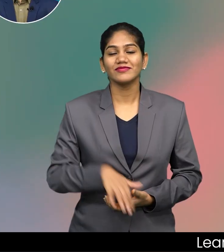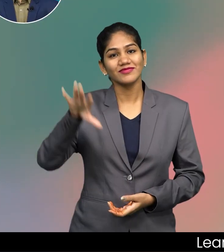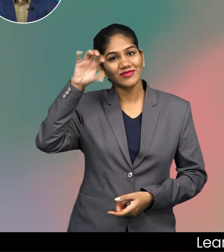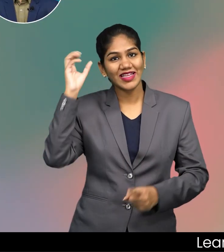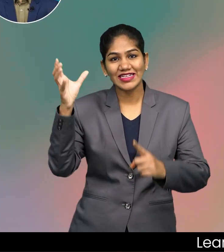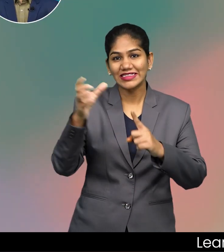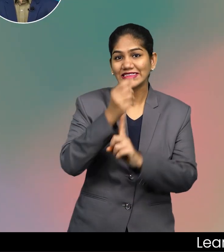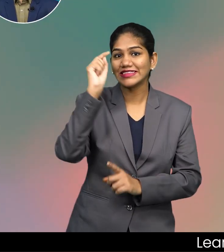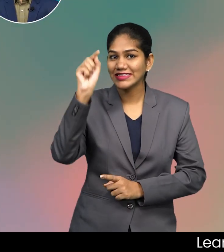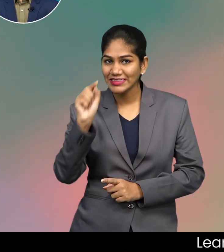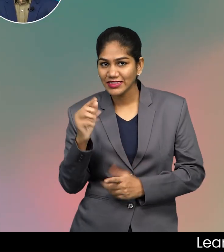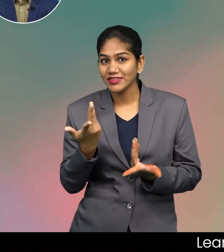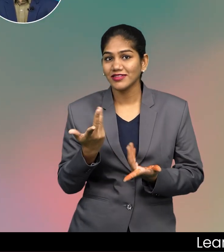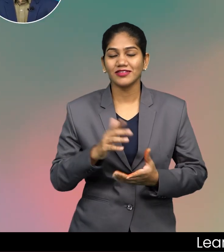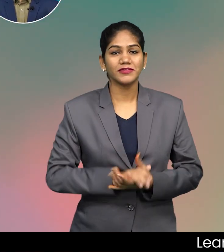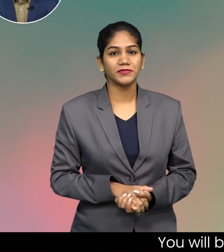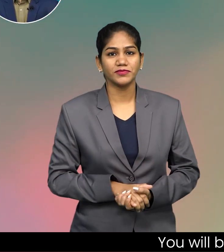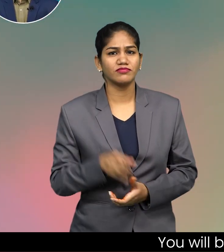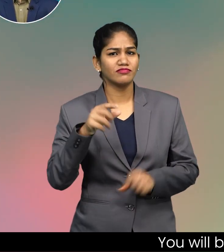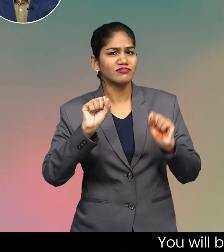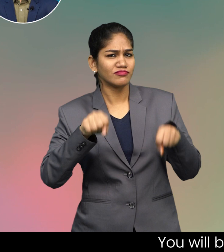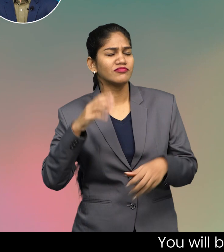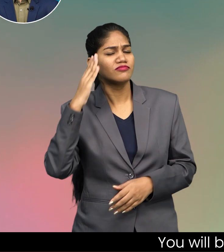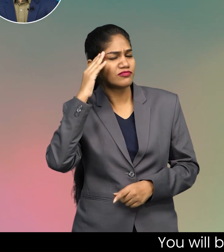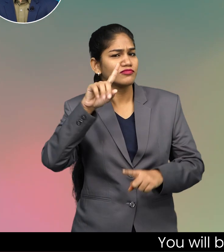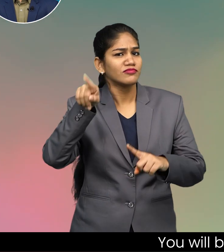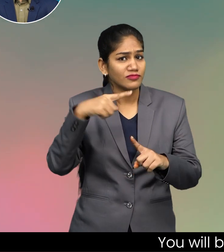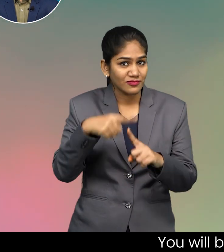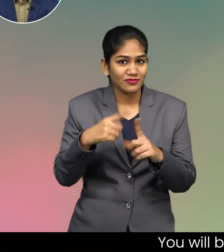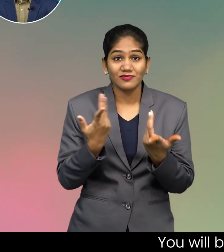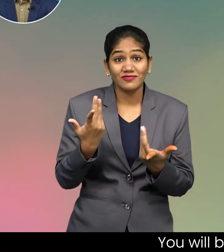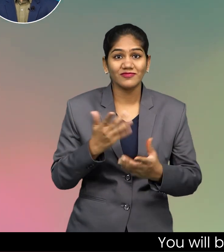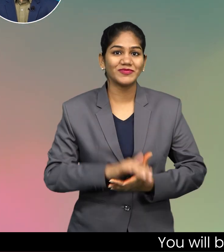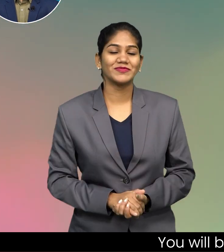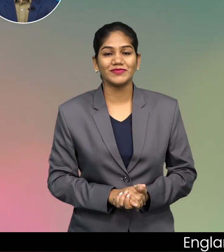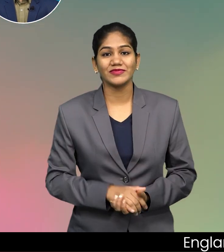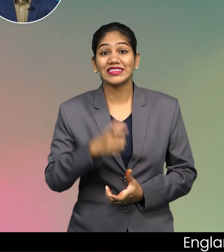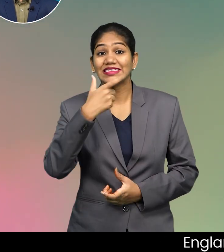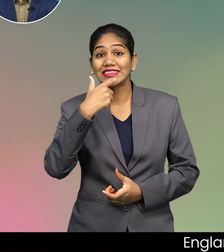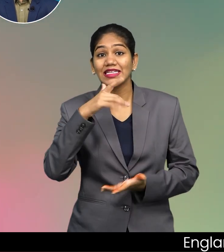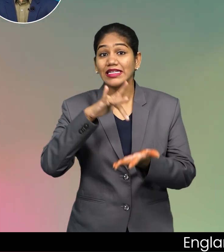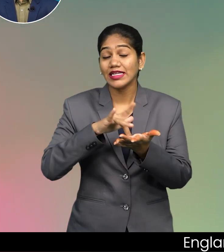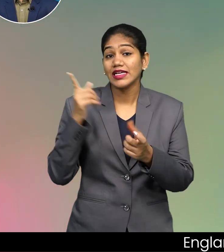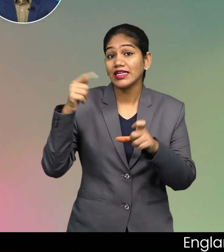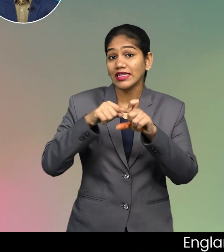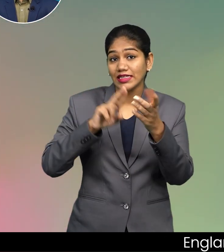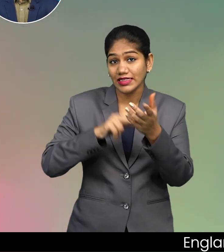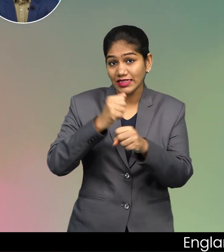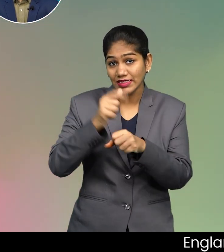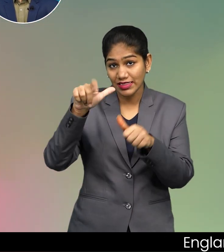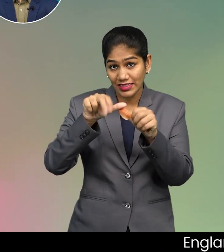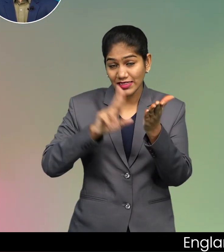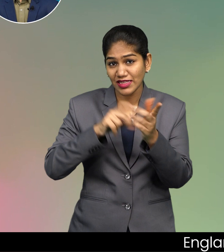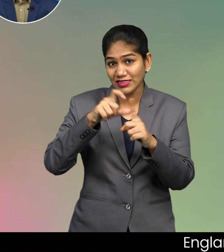Learning outcomes. You will be able to know about England,